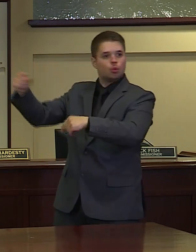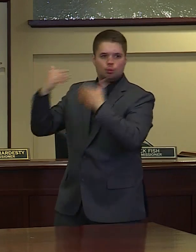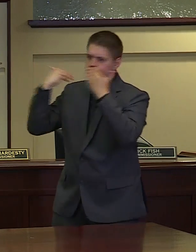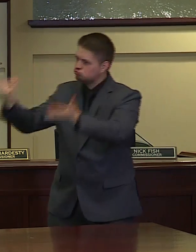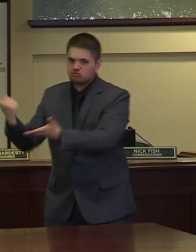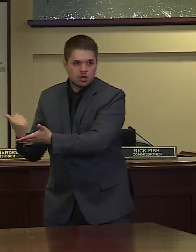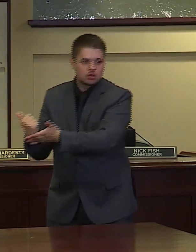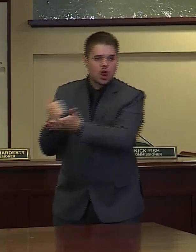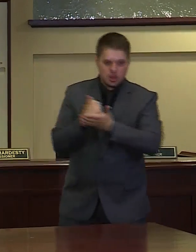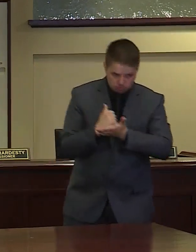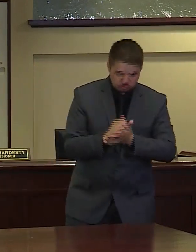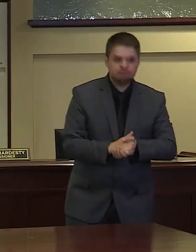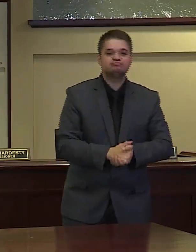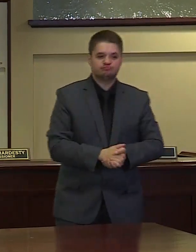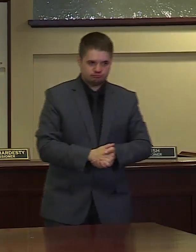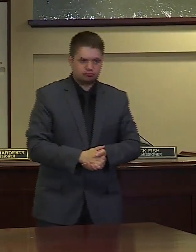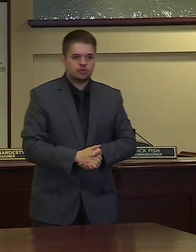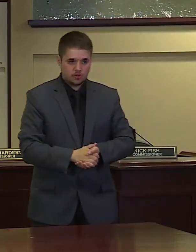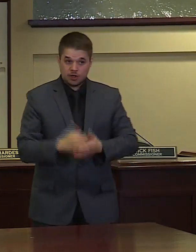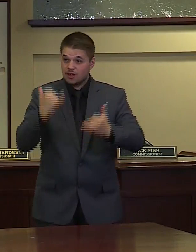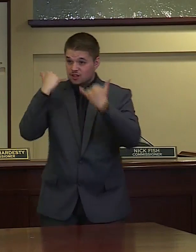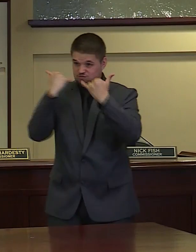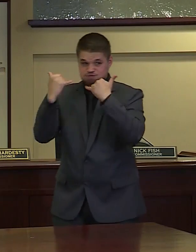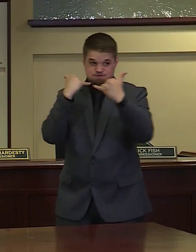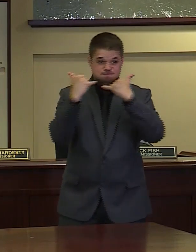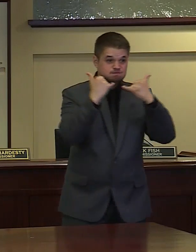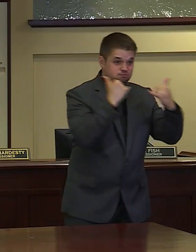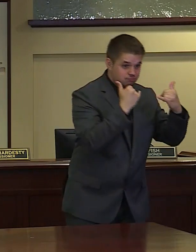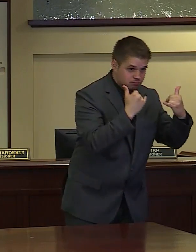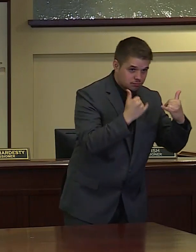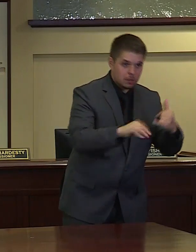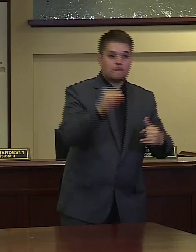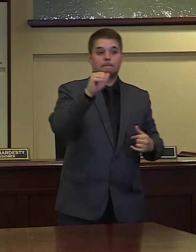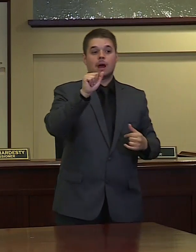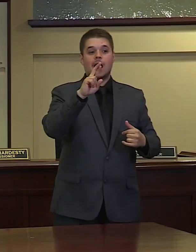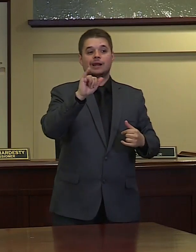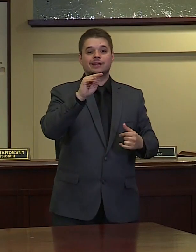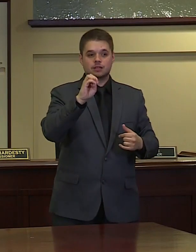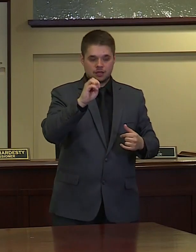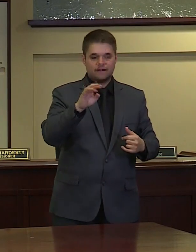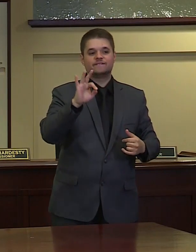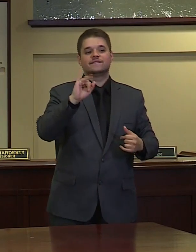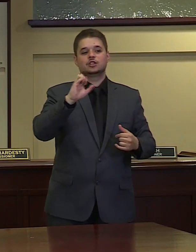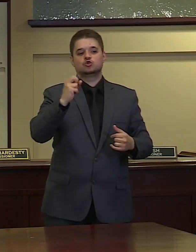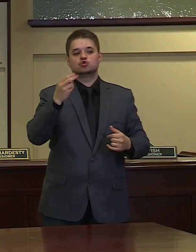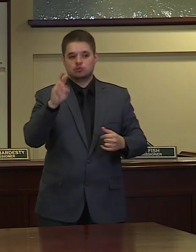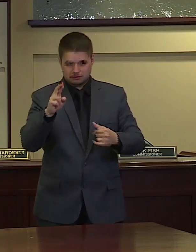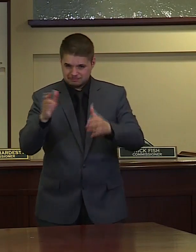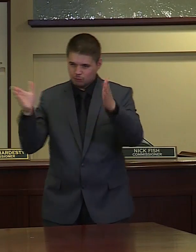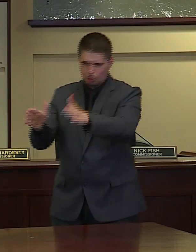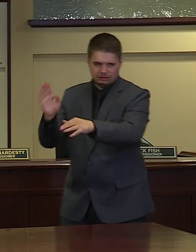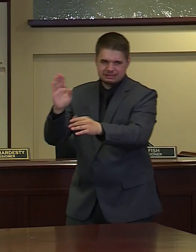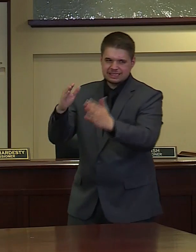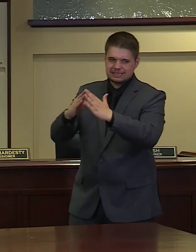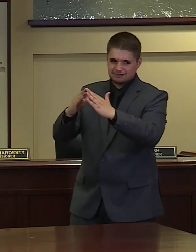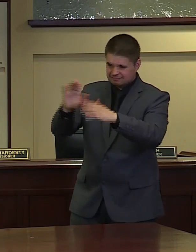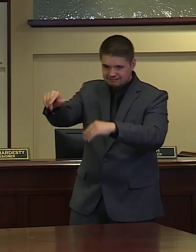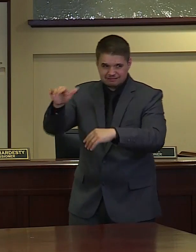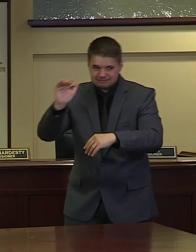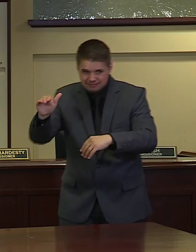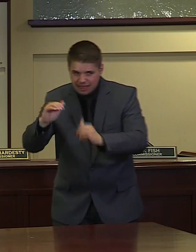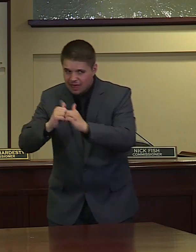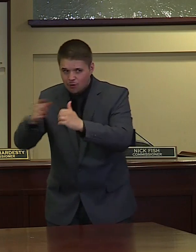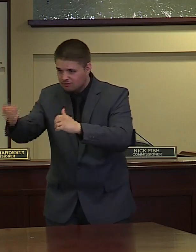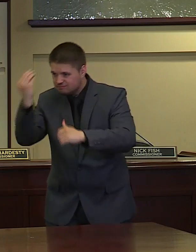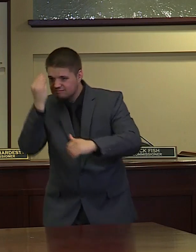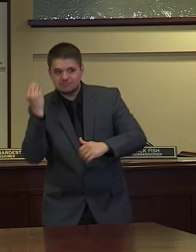a couple phone calls again. Marine Fisher, downtown Clean and Safe. So, Marine, how do I tell the mayor what